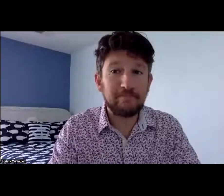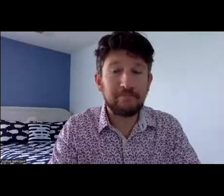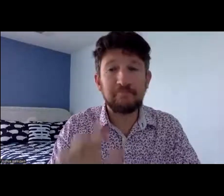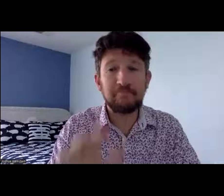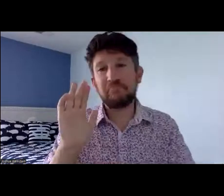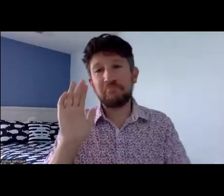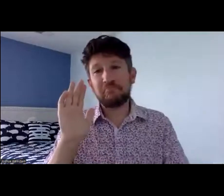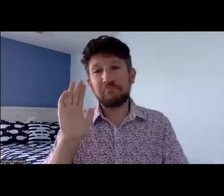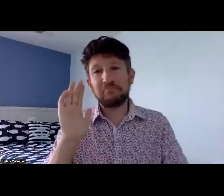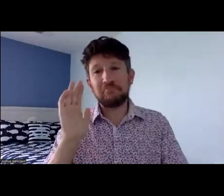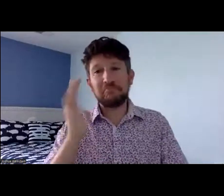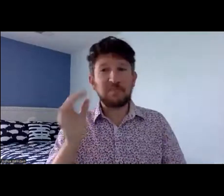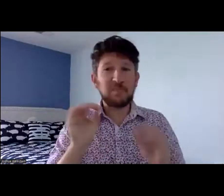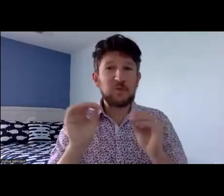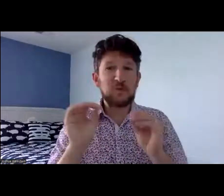Anyone?